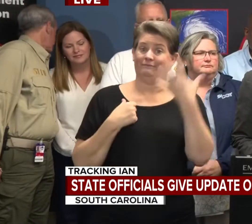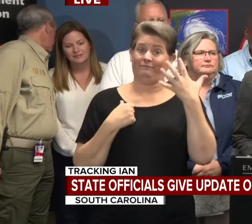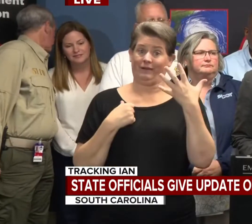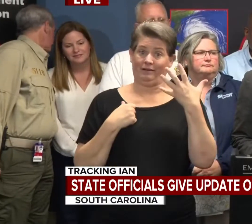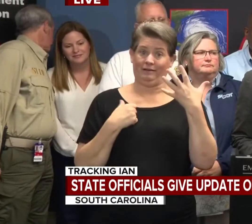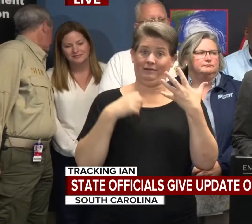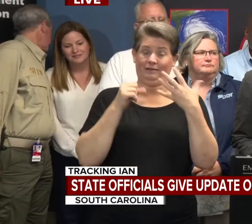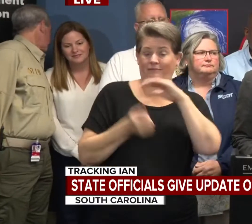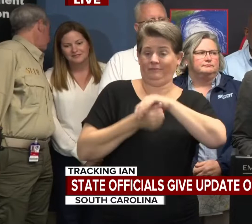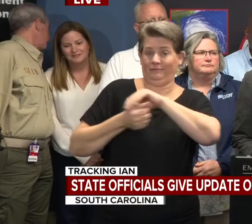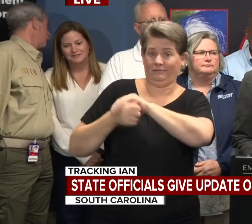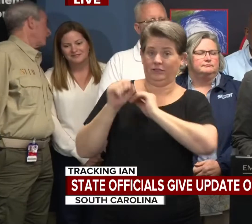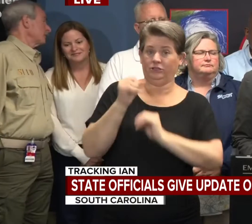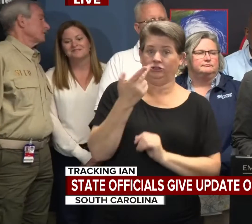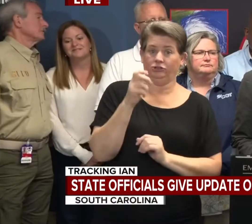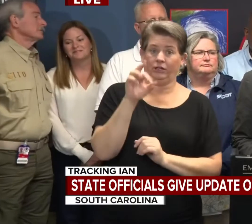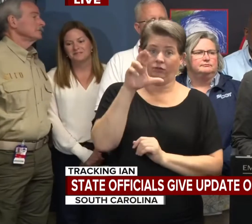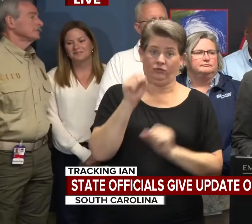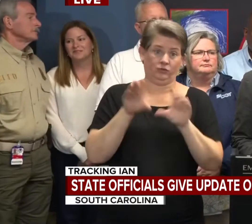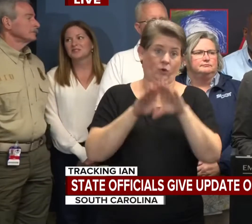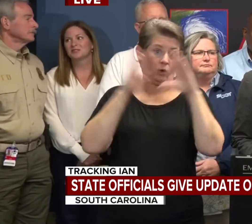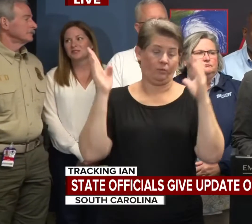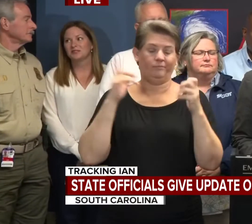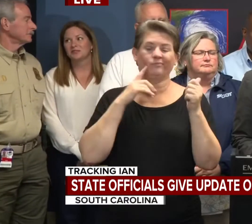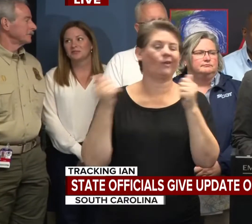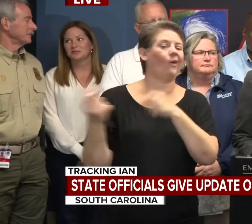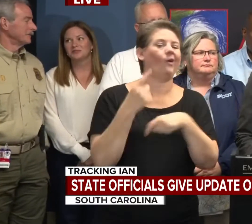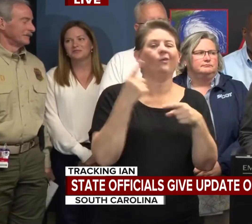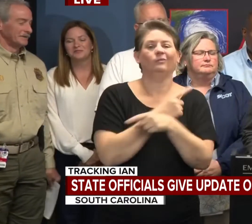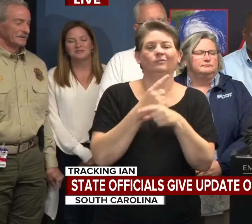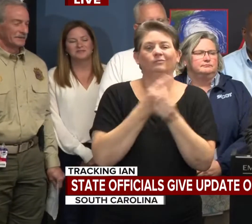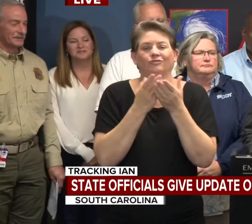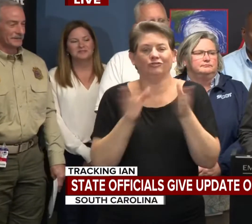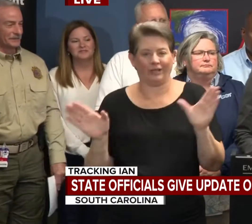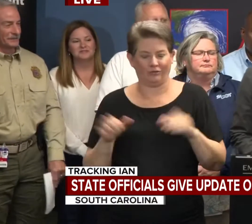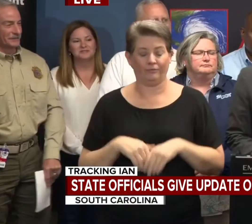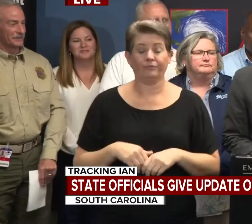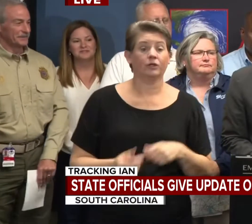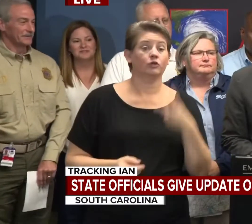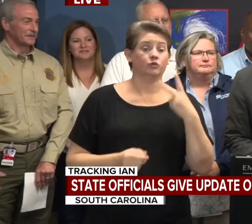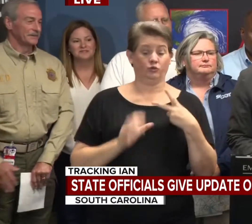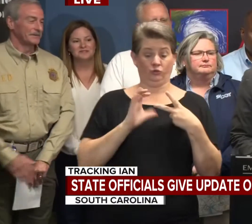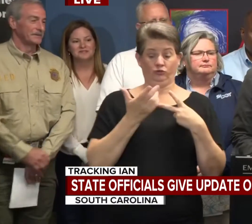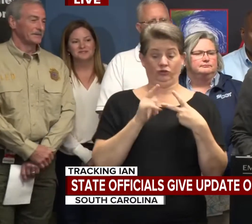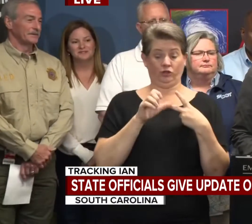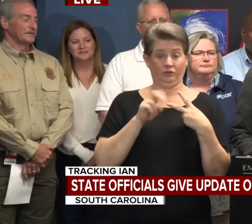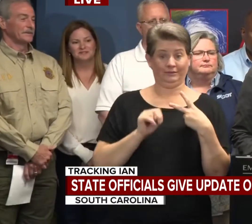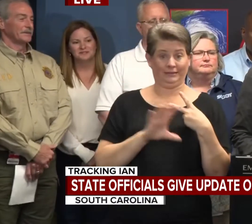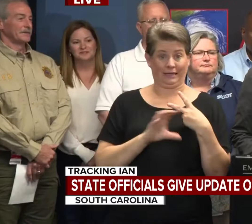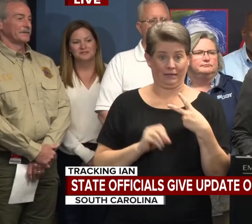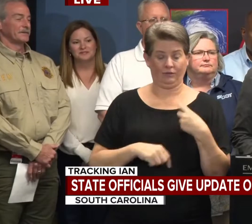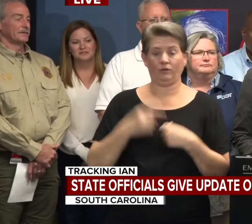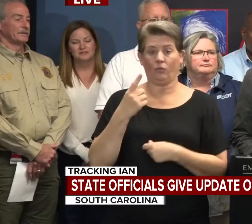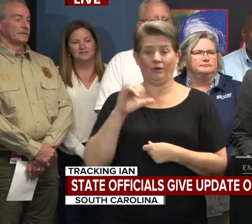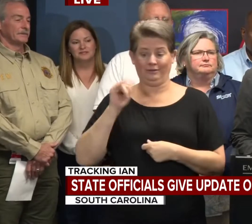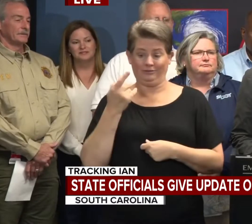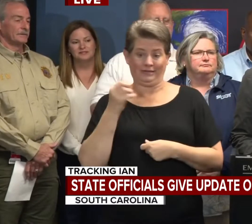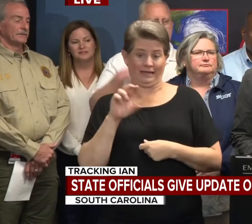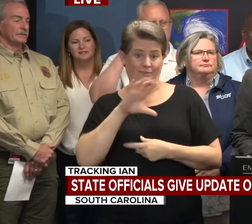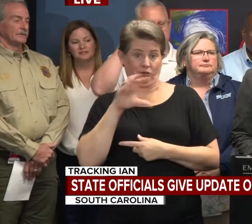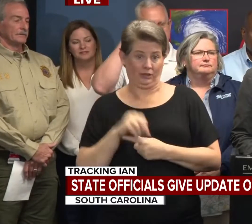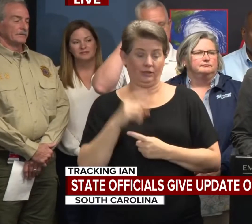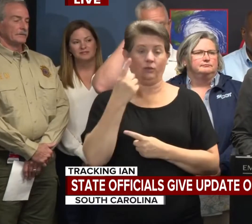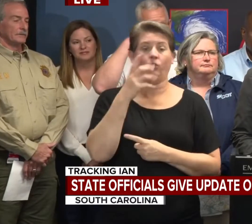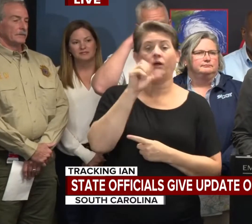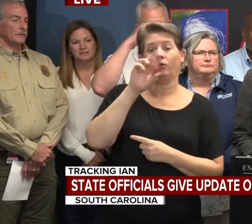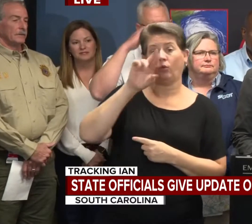shelters open across the state. All are general population shelters. 2 are in Charleston County, 1 in Jasper County, 1 in Orangeburg,